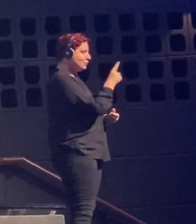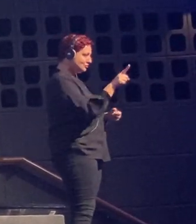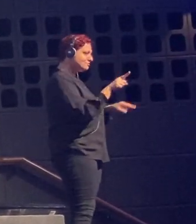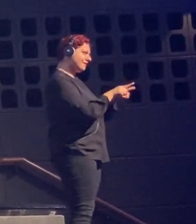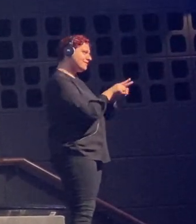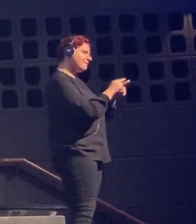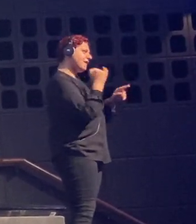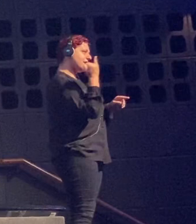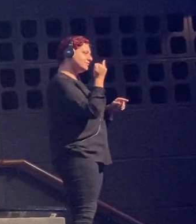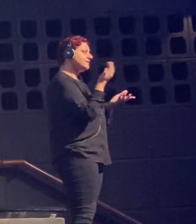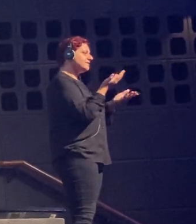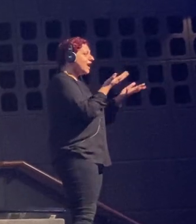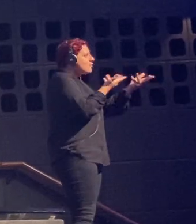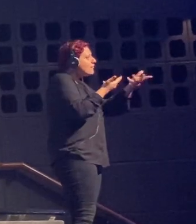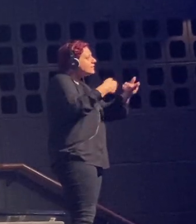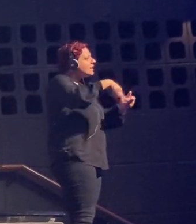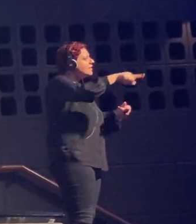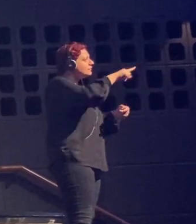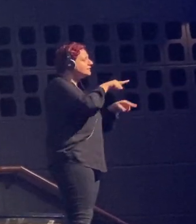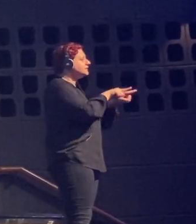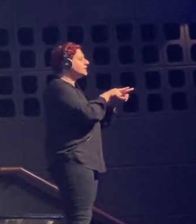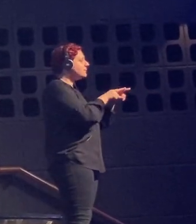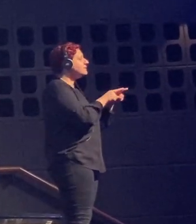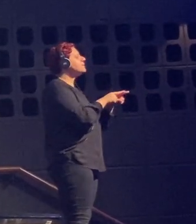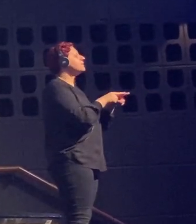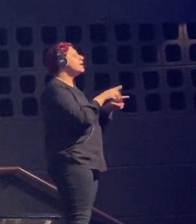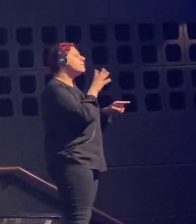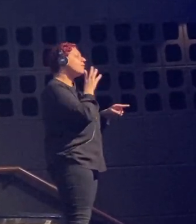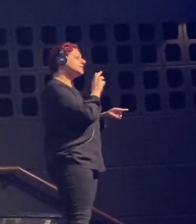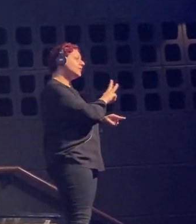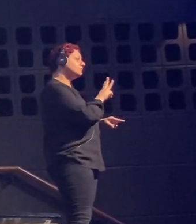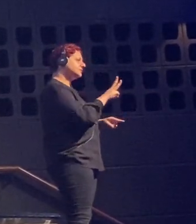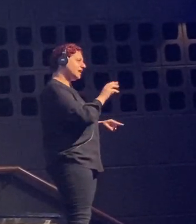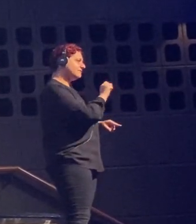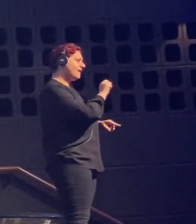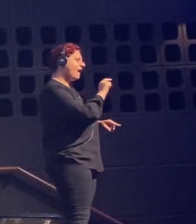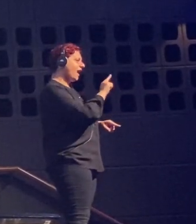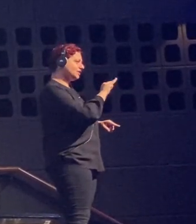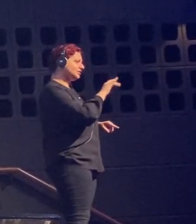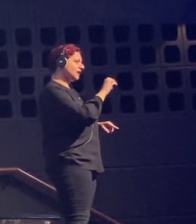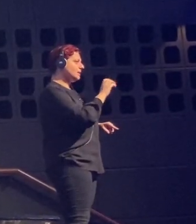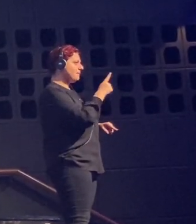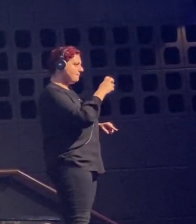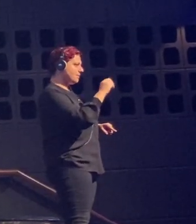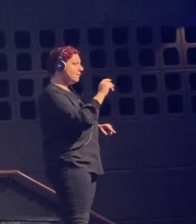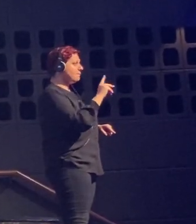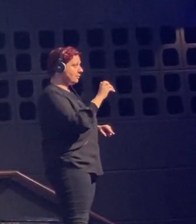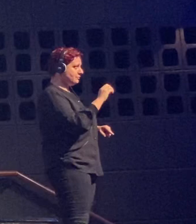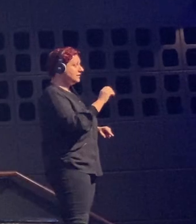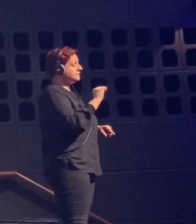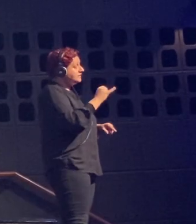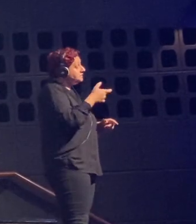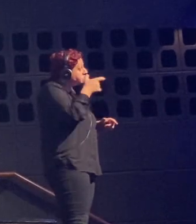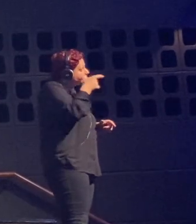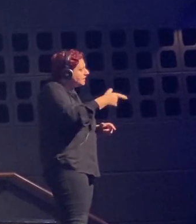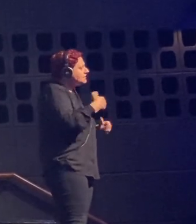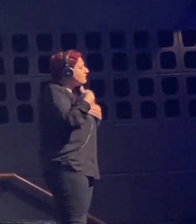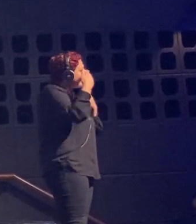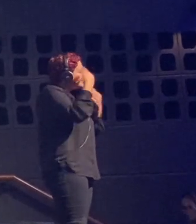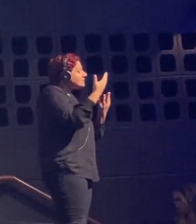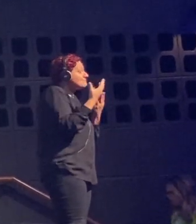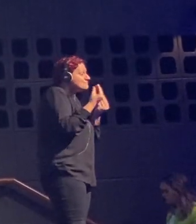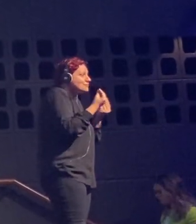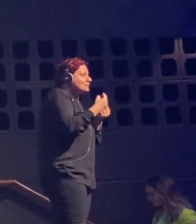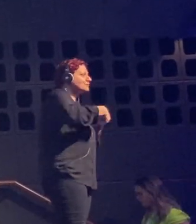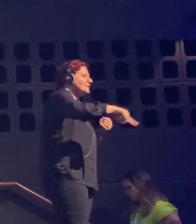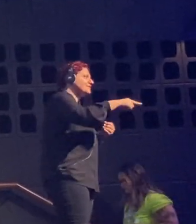you to join us. Go to agilepeople.com if you're interested. And I thank you so much for welcoming me here in